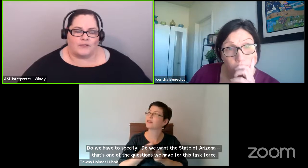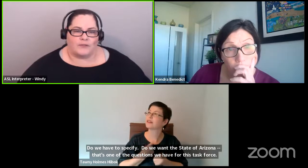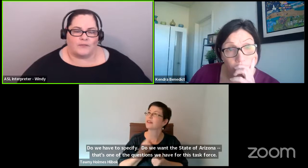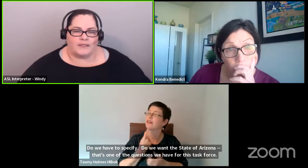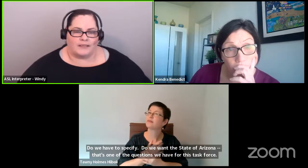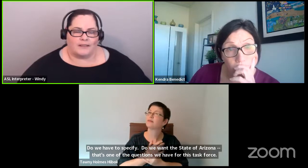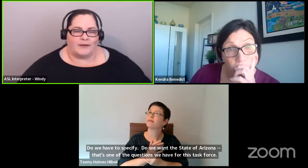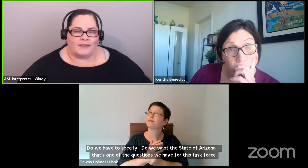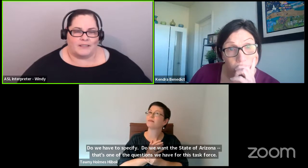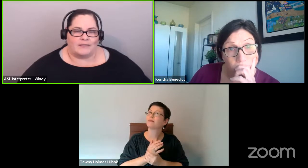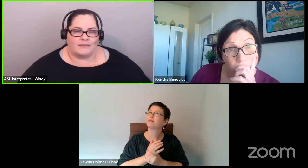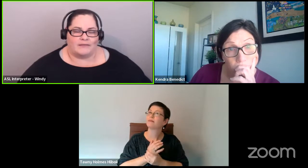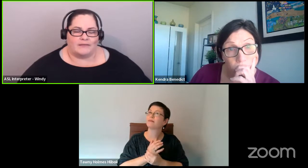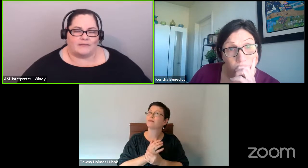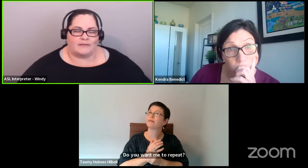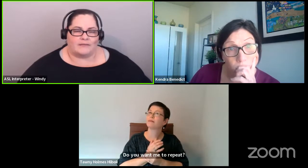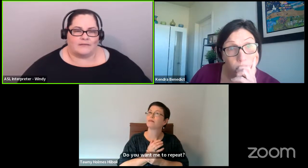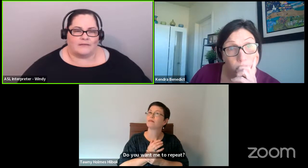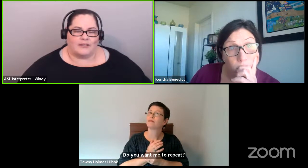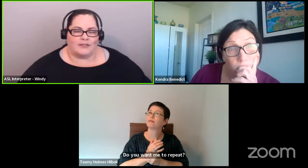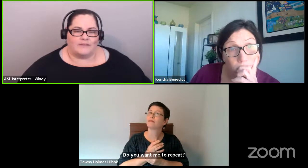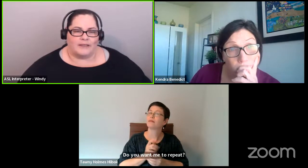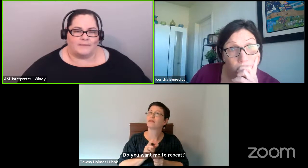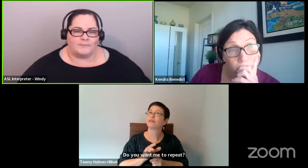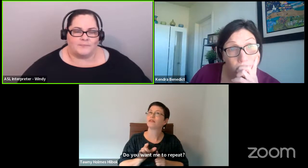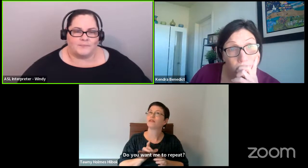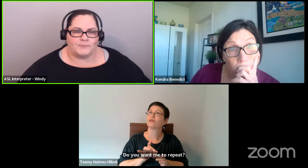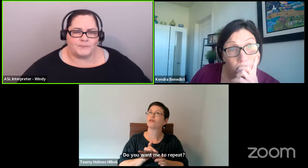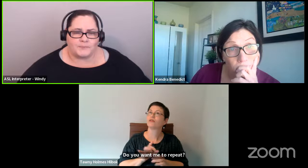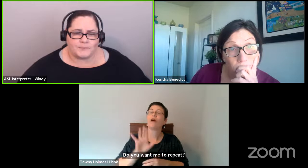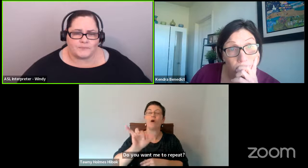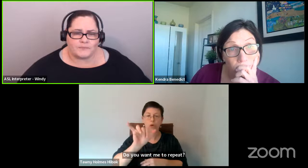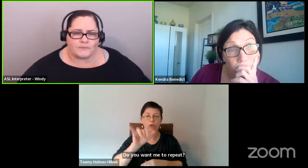So the interpreter was not clear. I wanted to clarify.